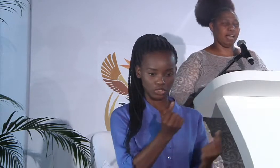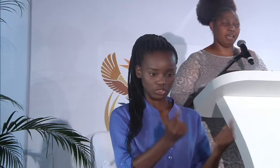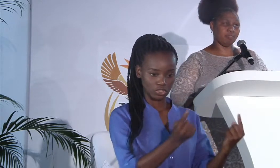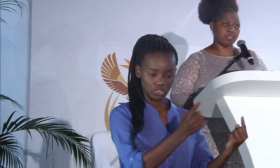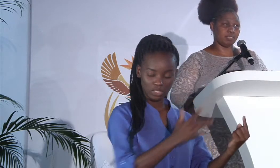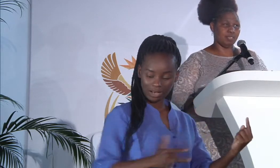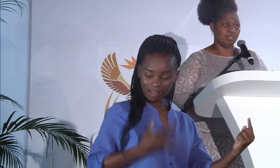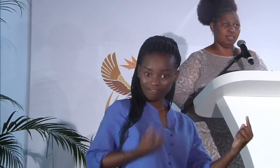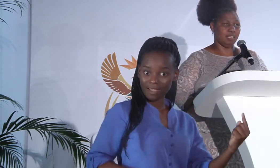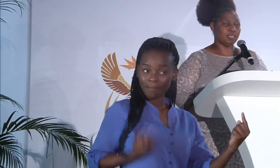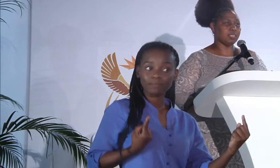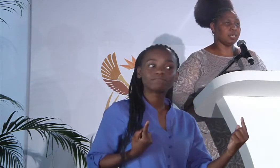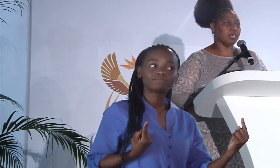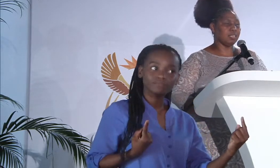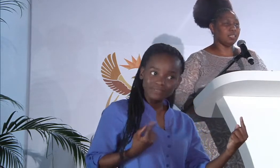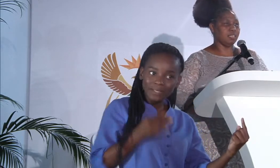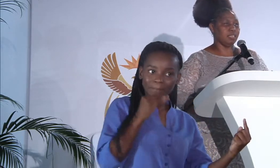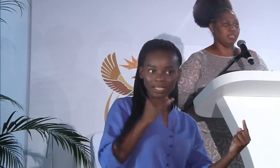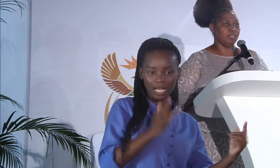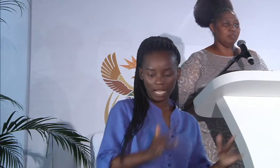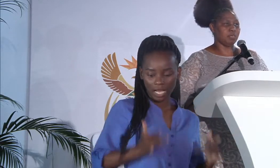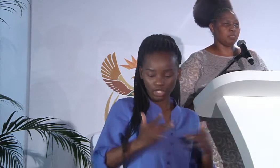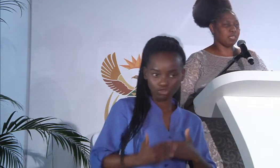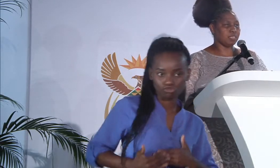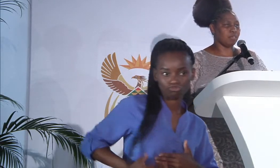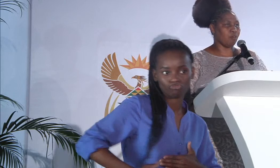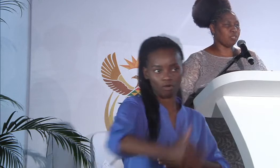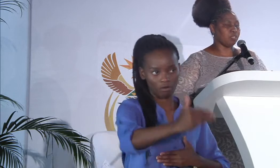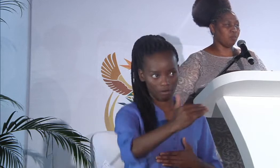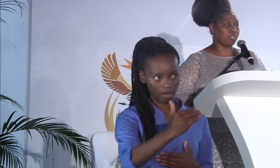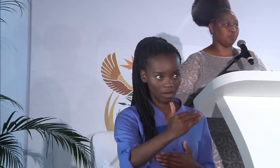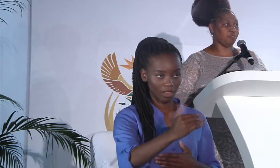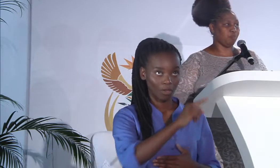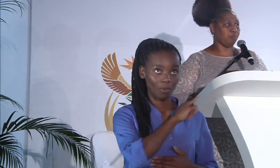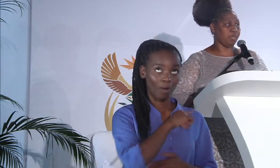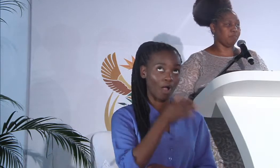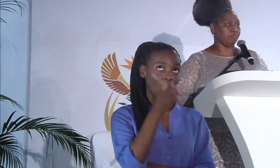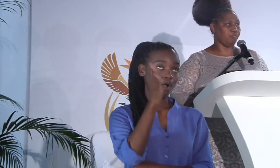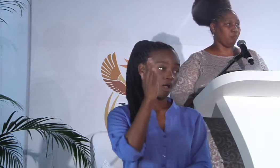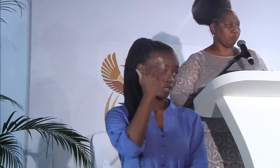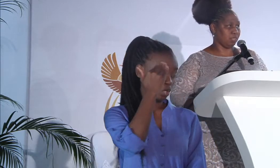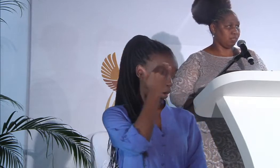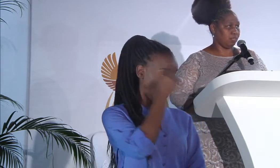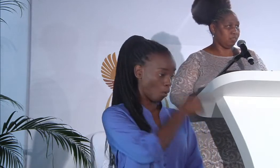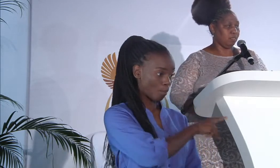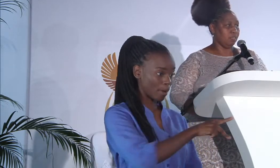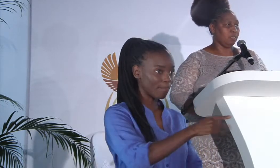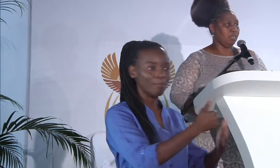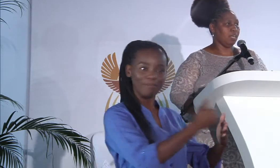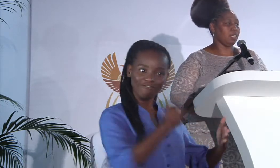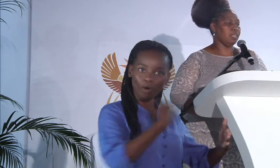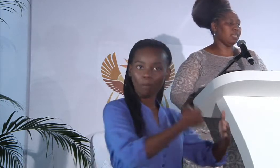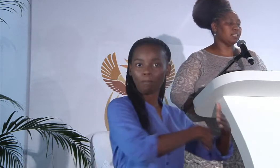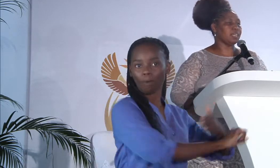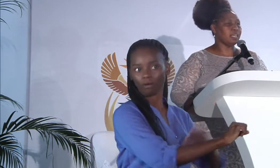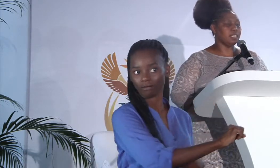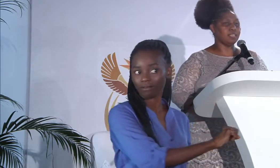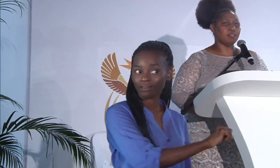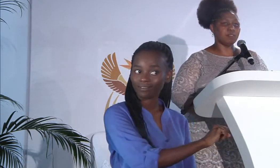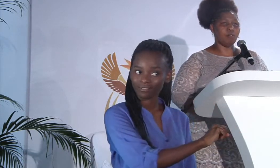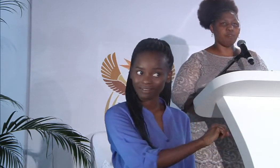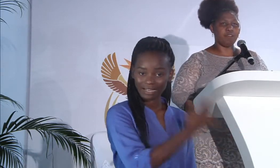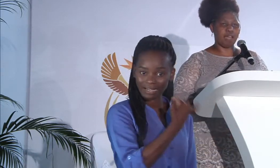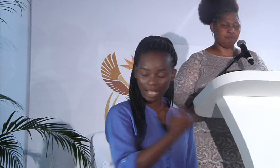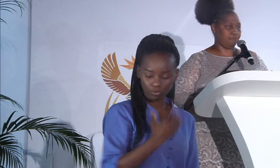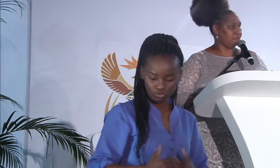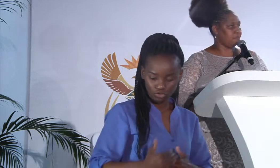our lives, it's a journey, because they say God knew us before we were even formed. And in the journey